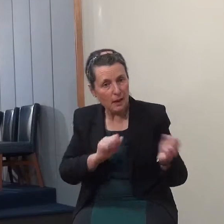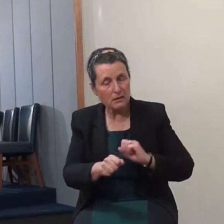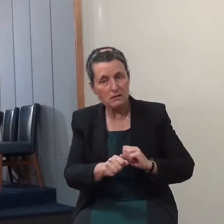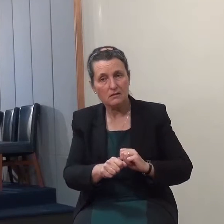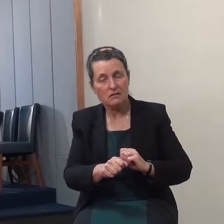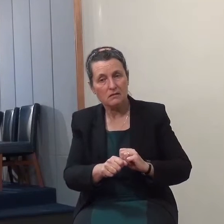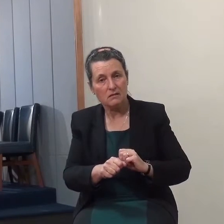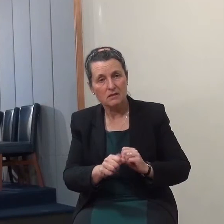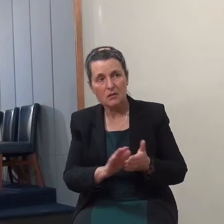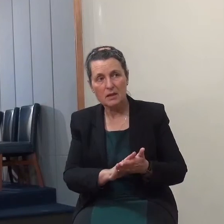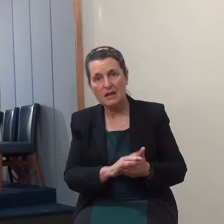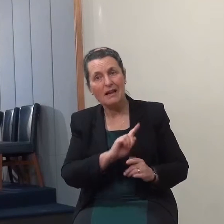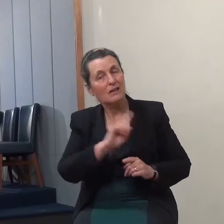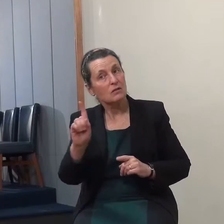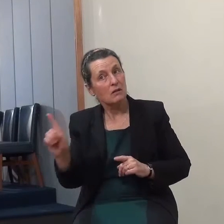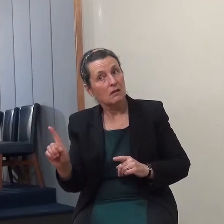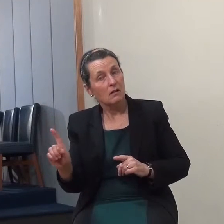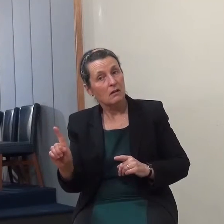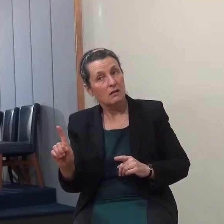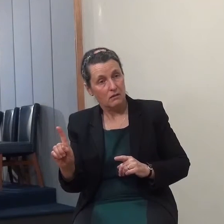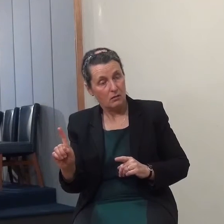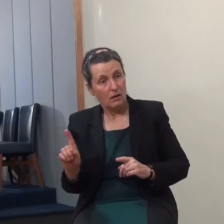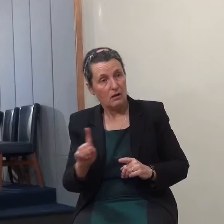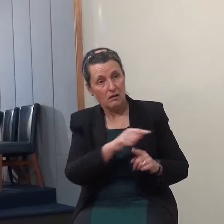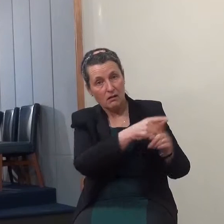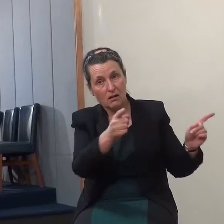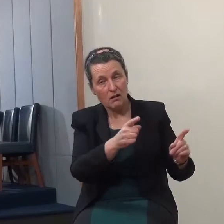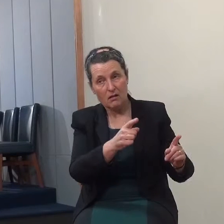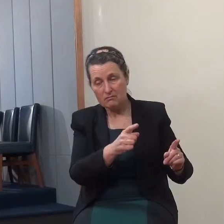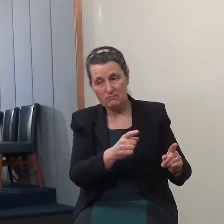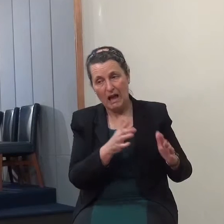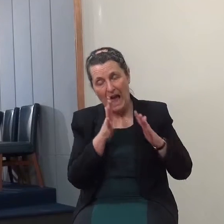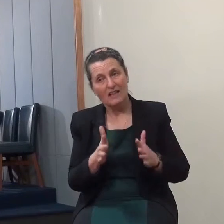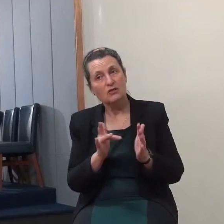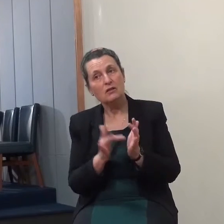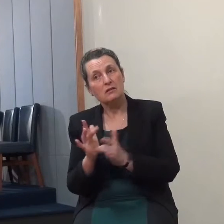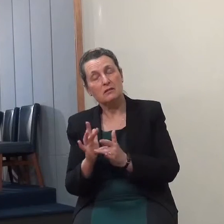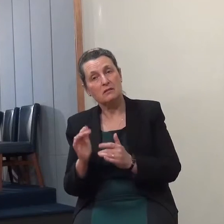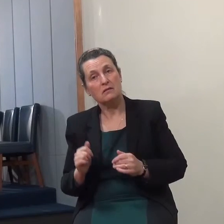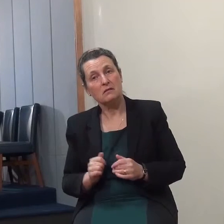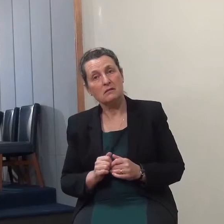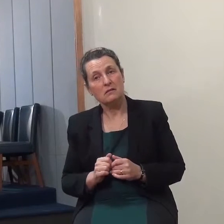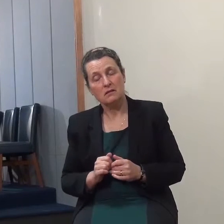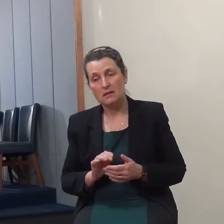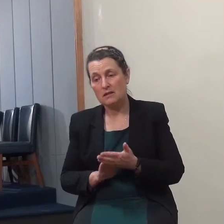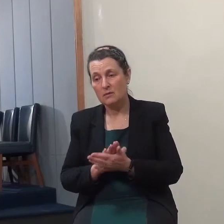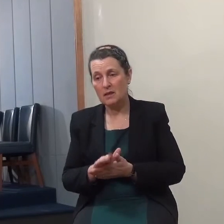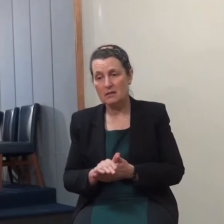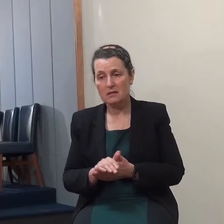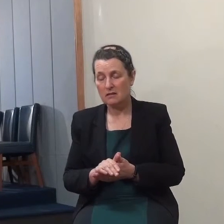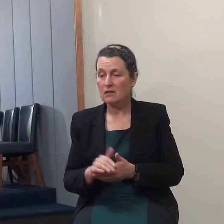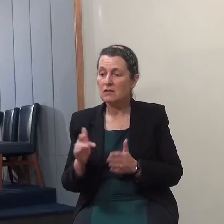and persecution will come, and much hostility. Blessed are they which are persecuted for